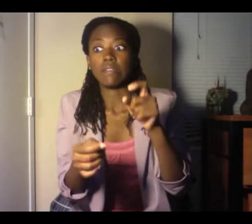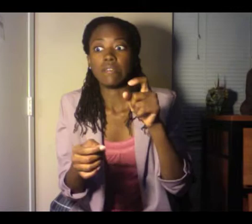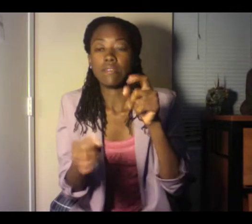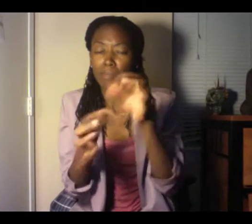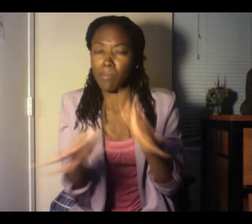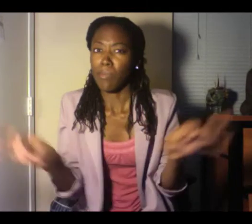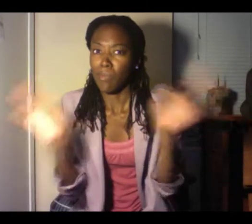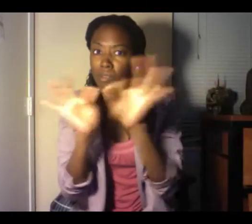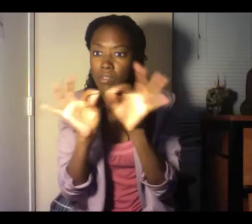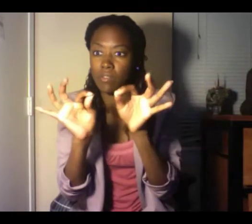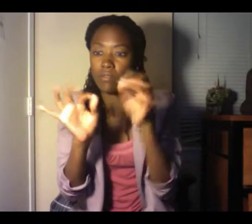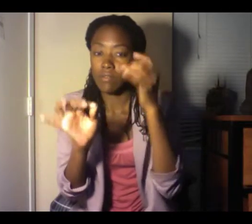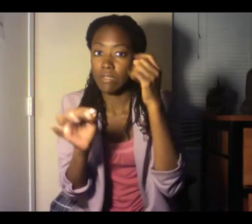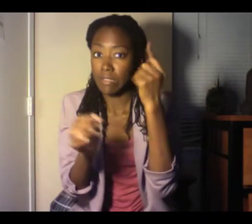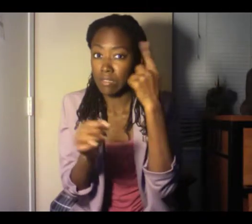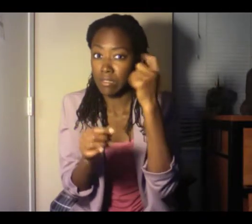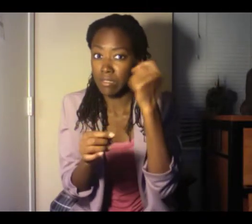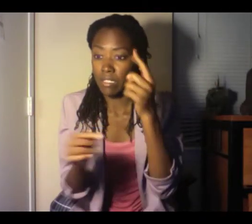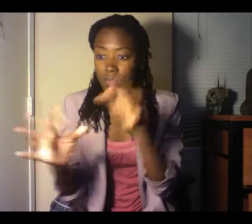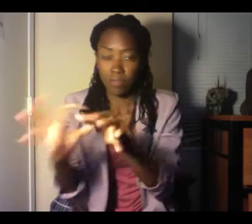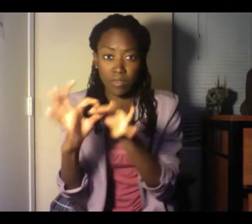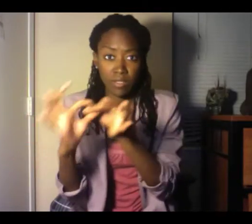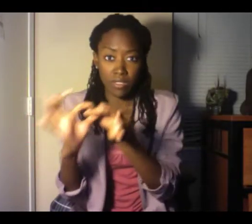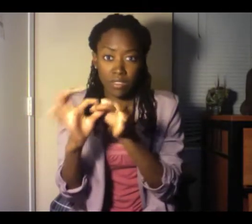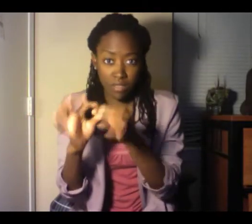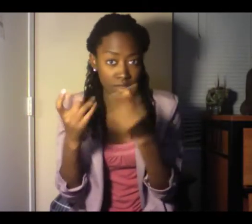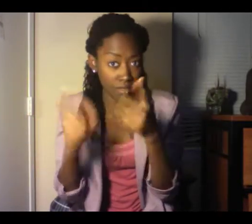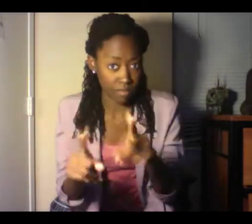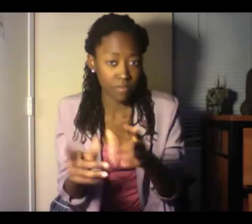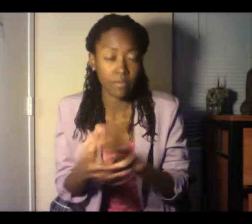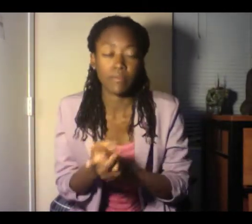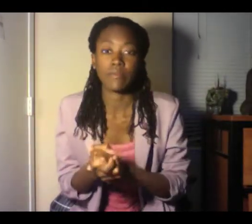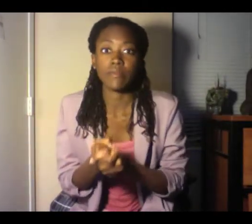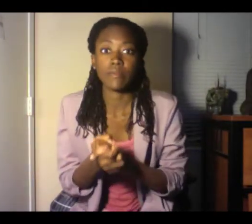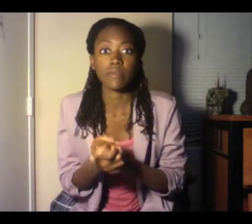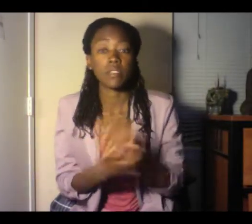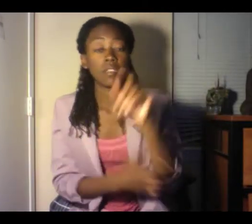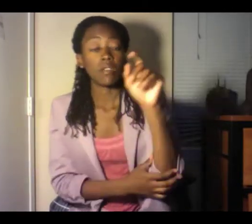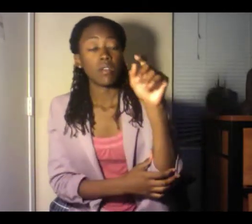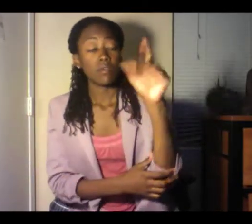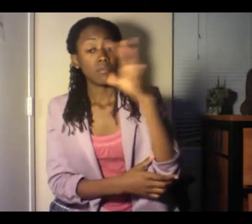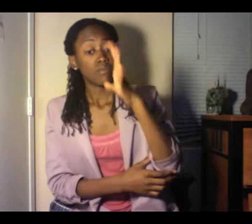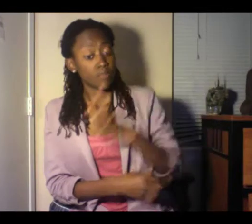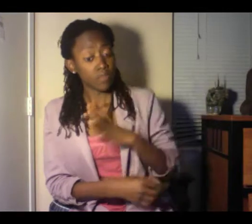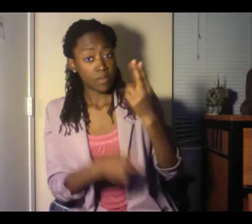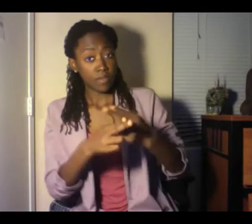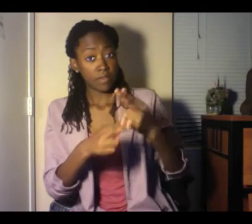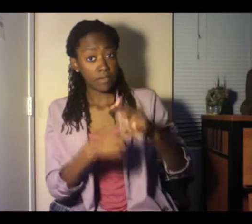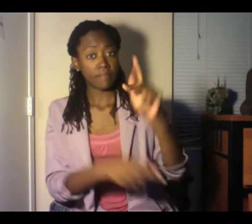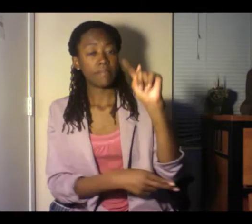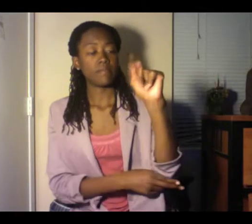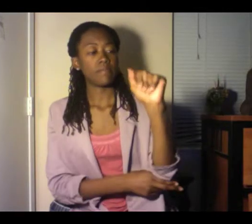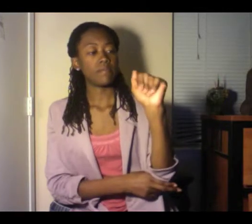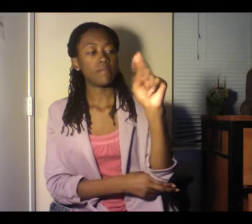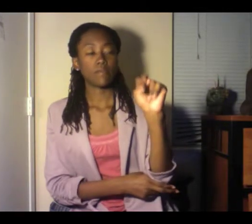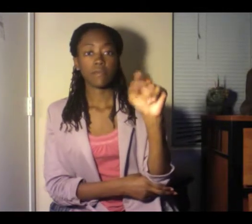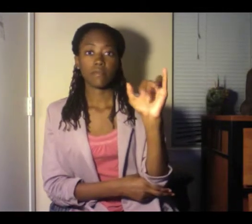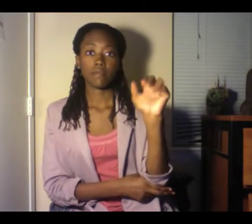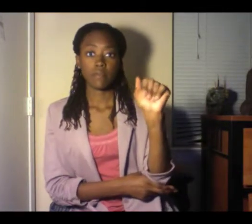Tanya Gallagher addressed language competence and its effect on peer relationships during